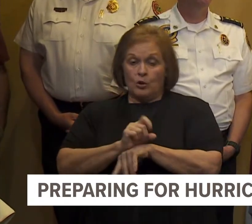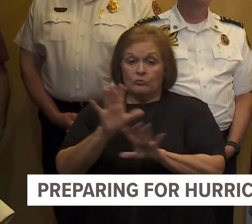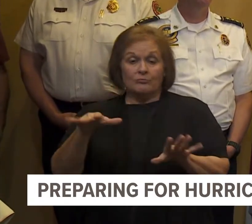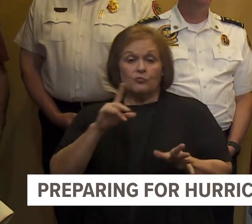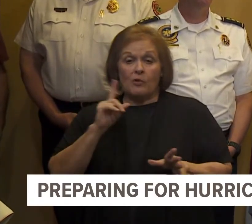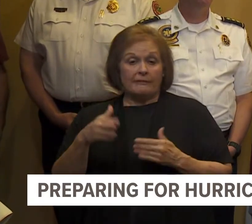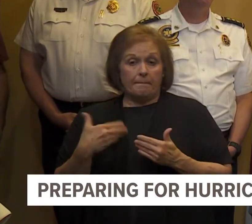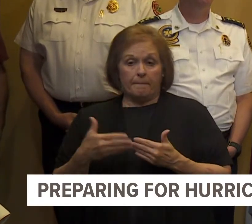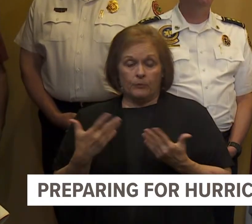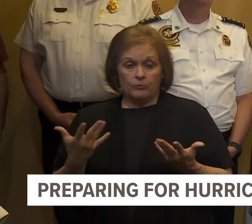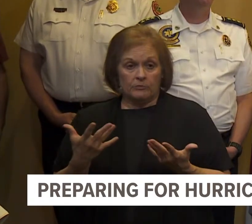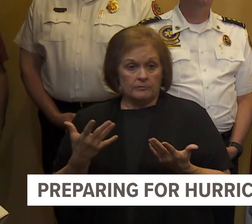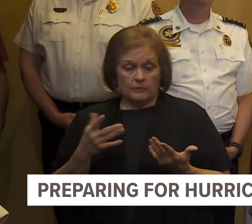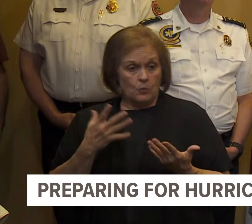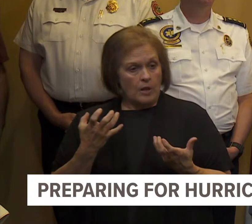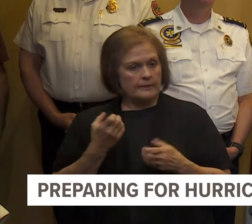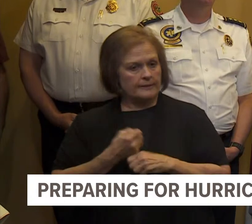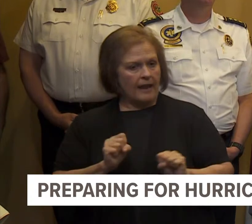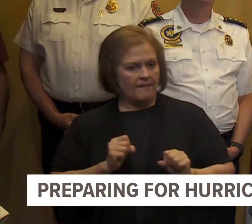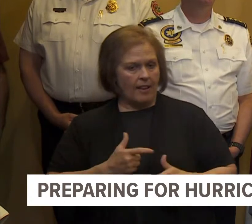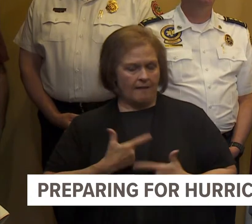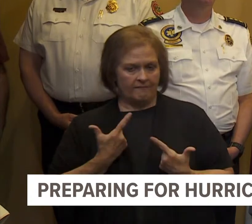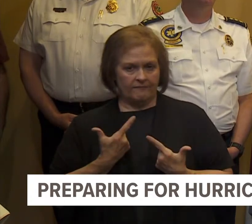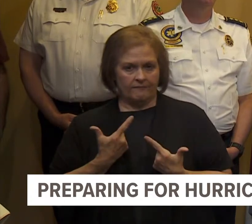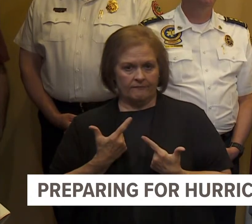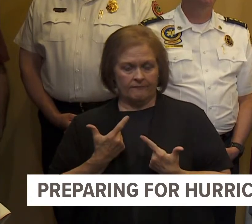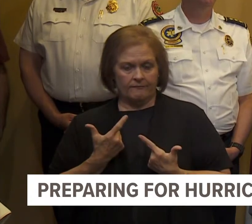simple. It's to save lives,